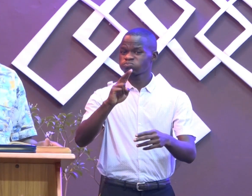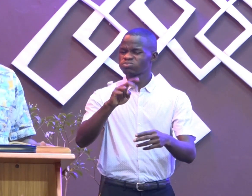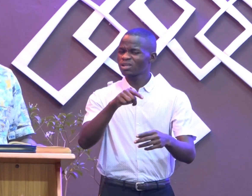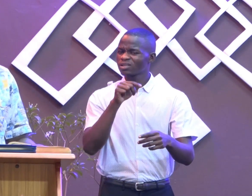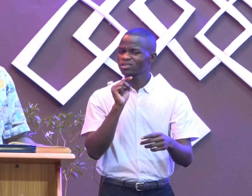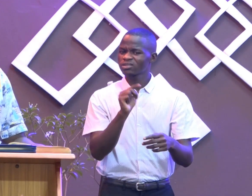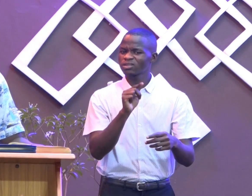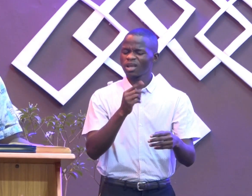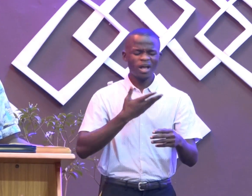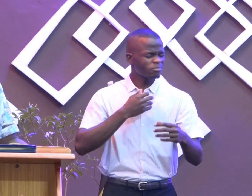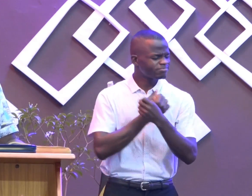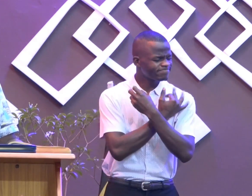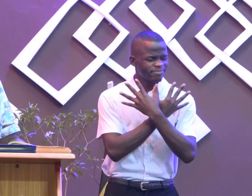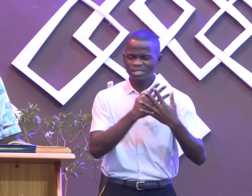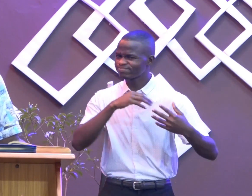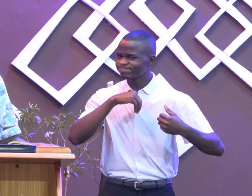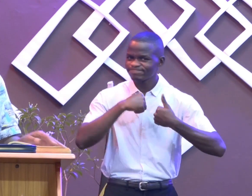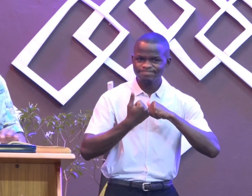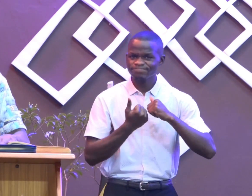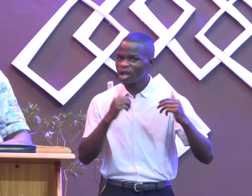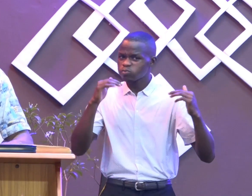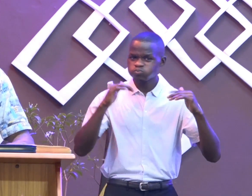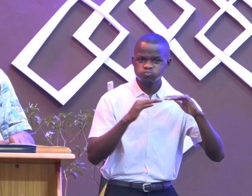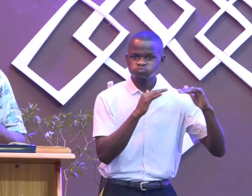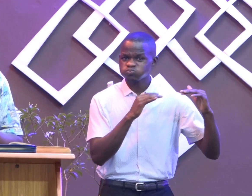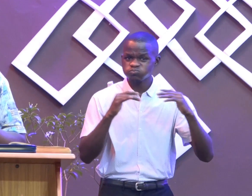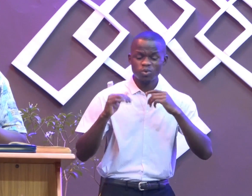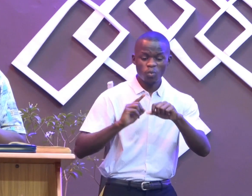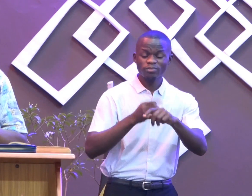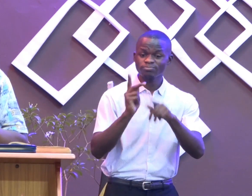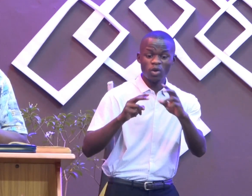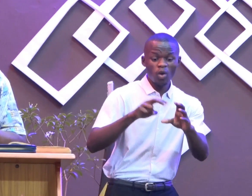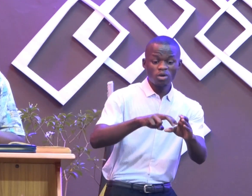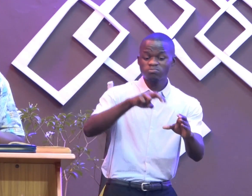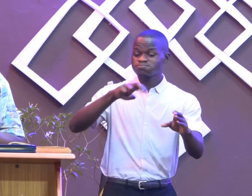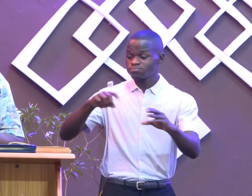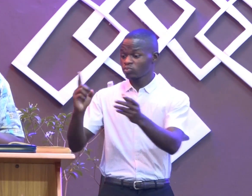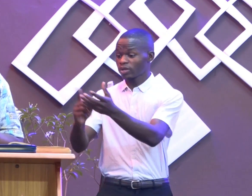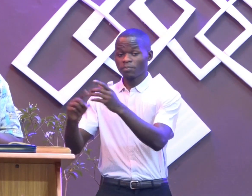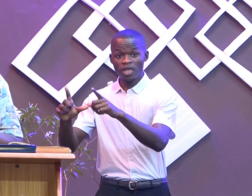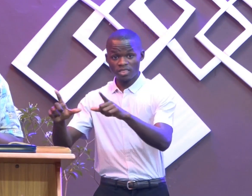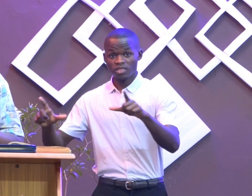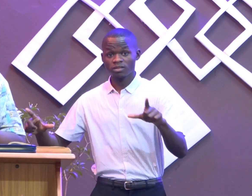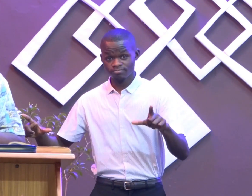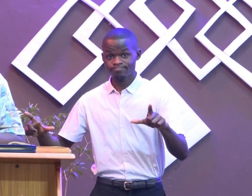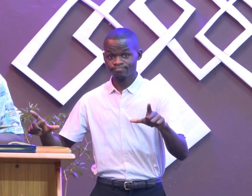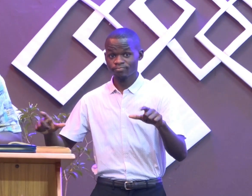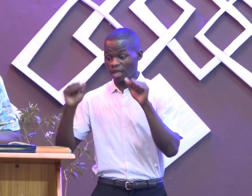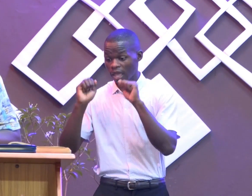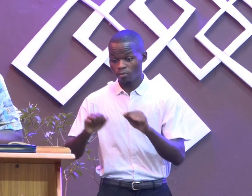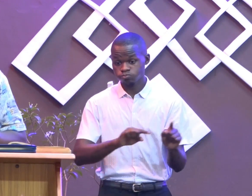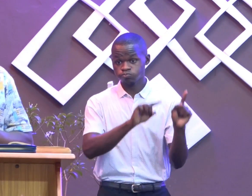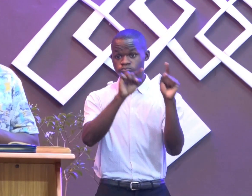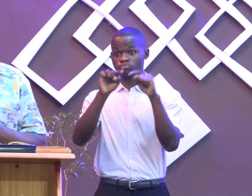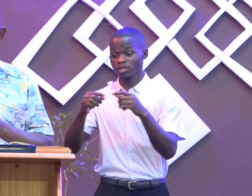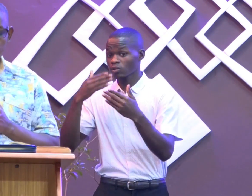basomoka Yorodani. Jordan had many battles as they were crossing to inherit the land. Okusobola okutuuka kusikira ensi. For them